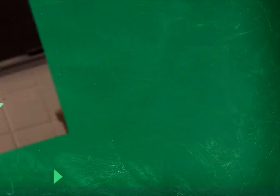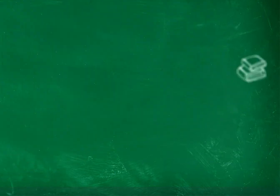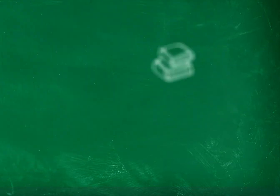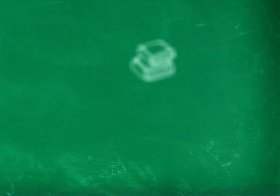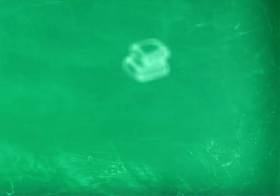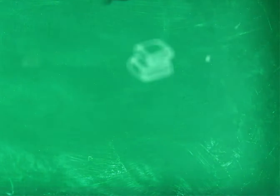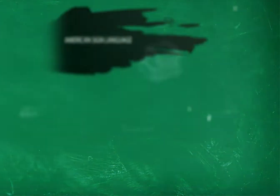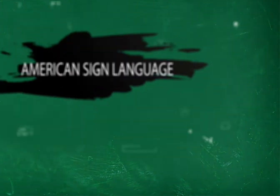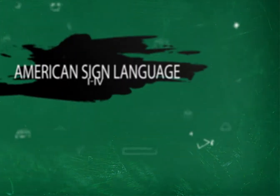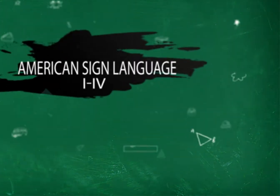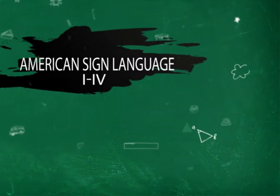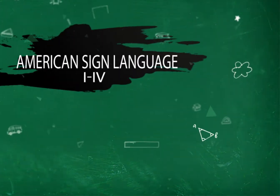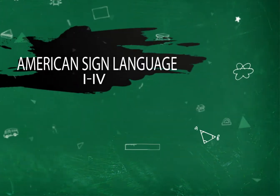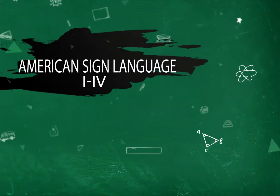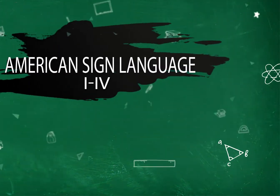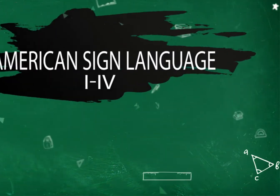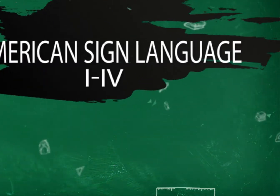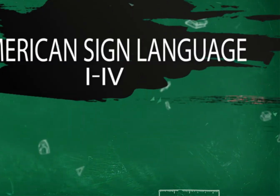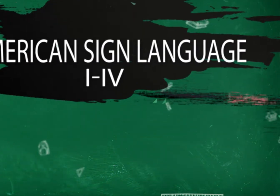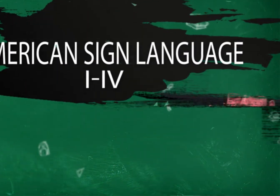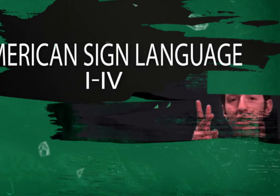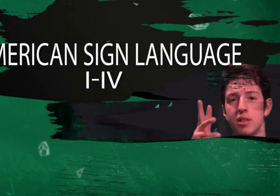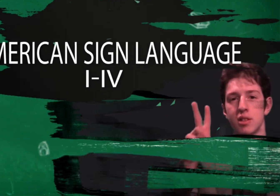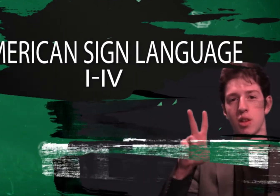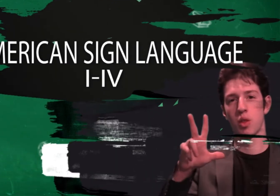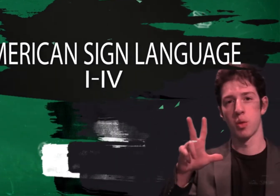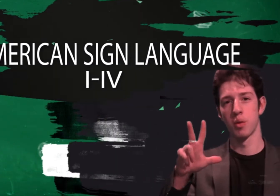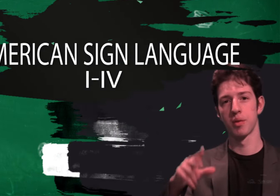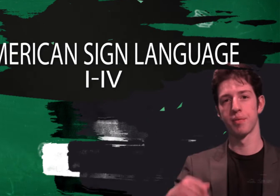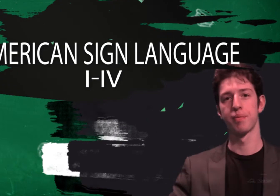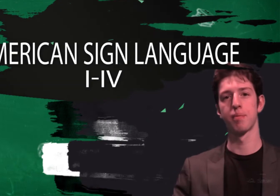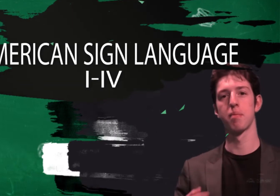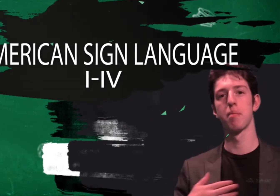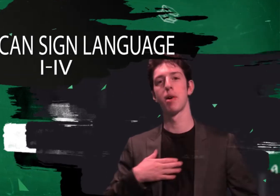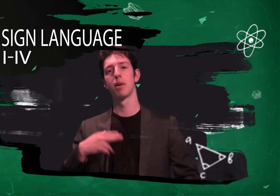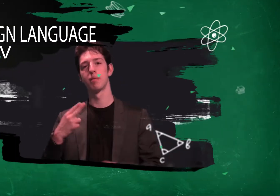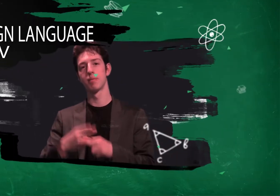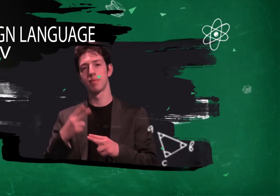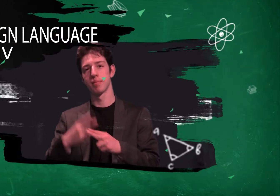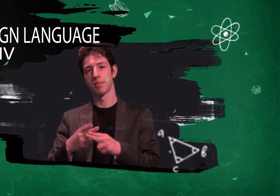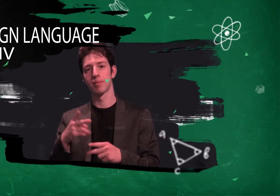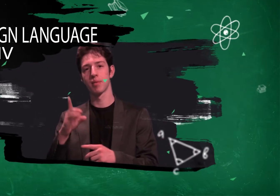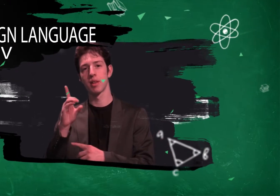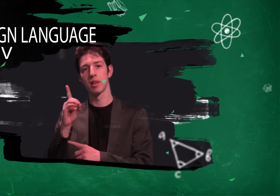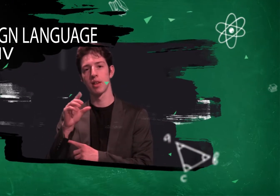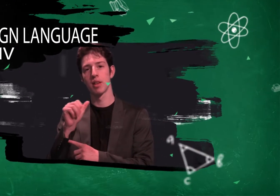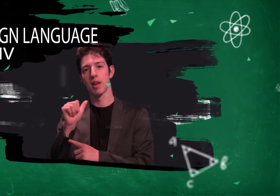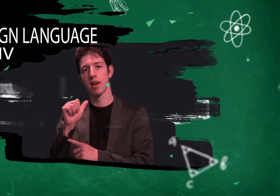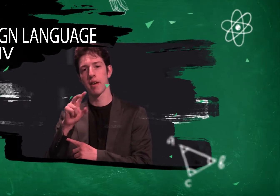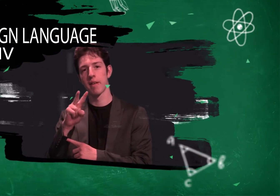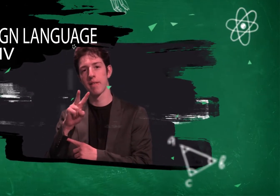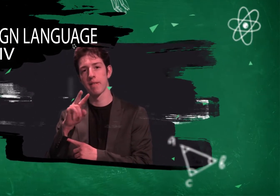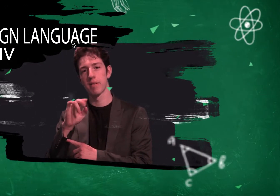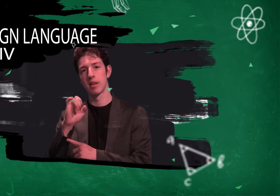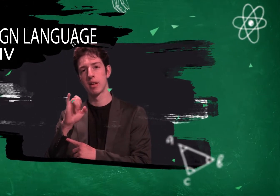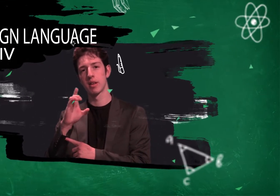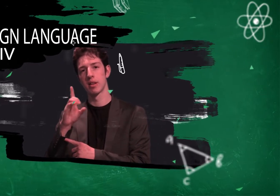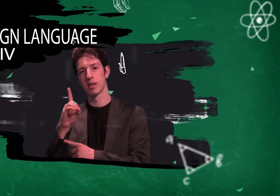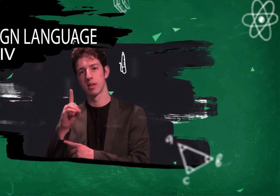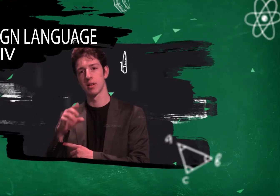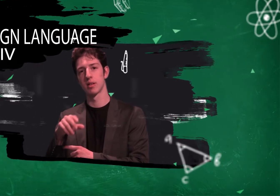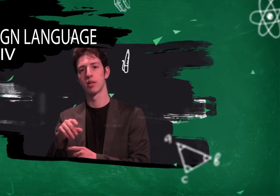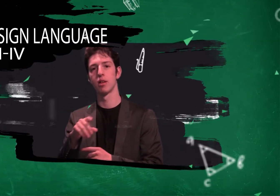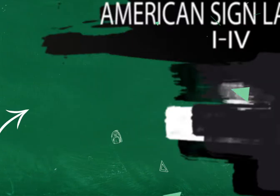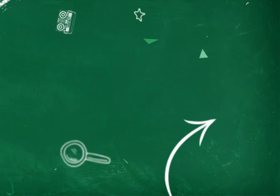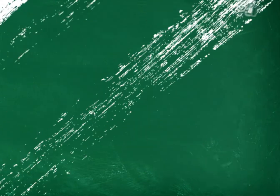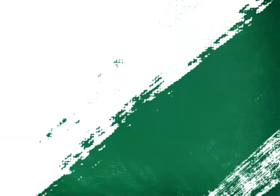like a real Italian. Did you know American Sign Language is the third most commonly used language in the United States? We offer ASL 1 through